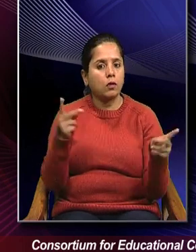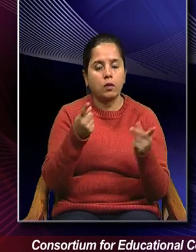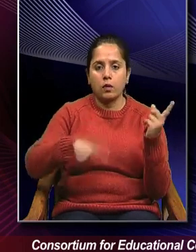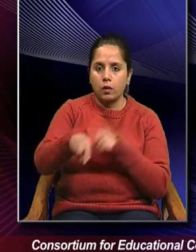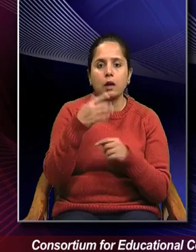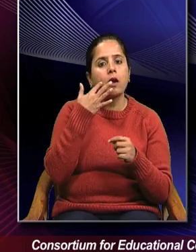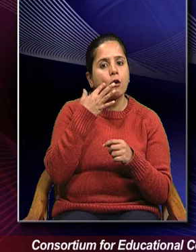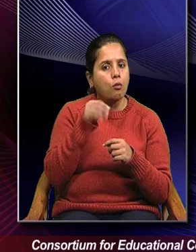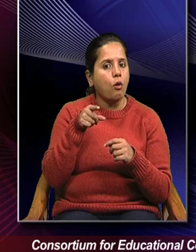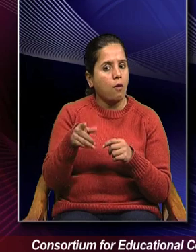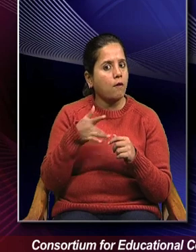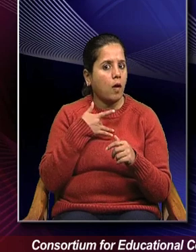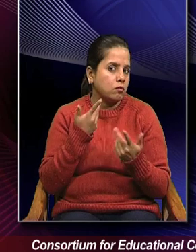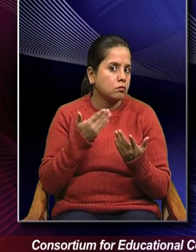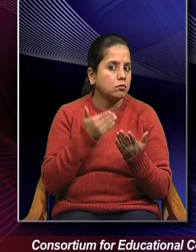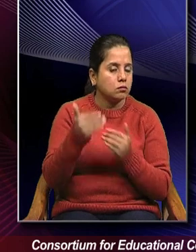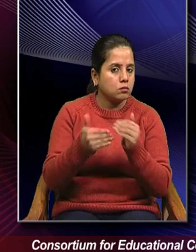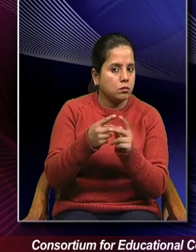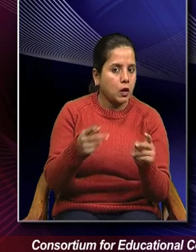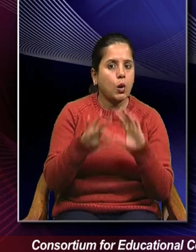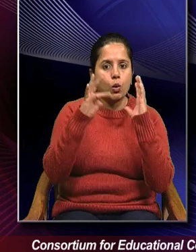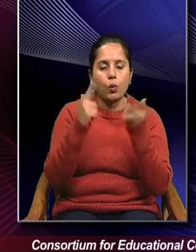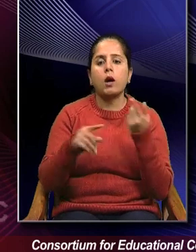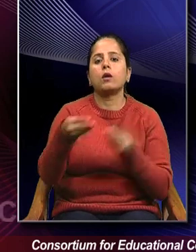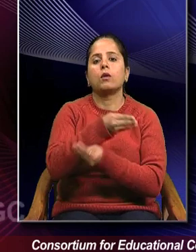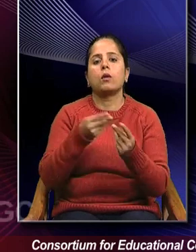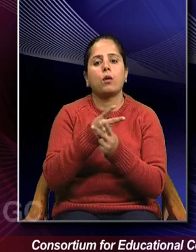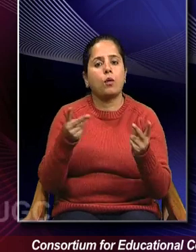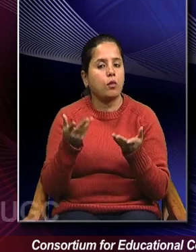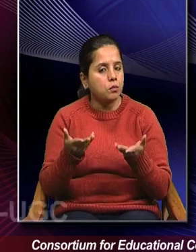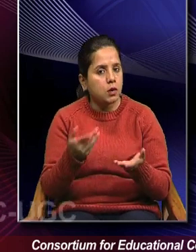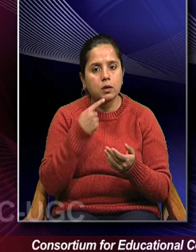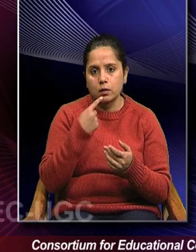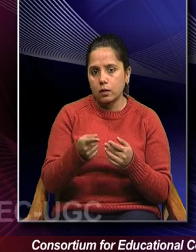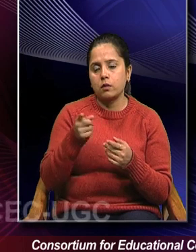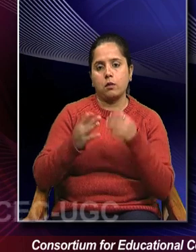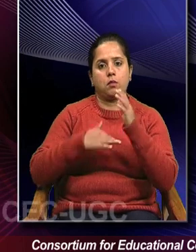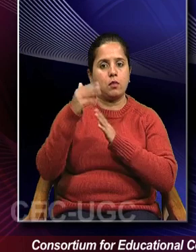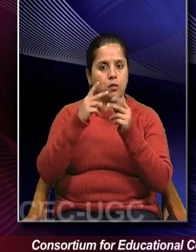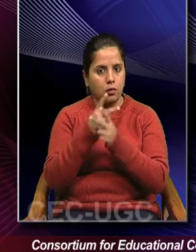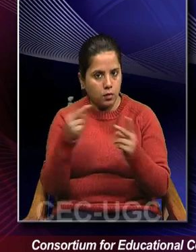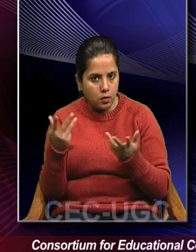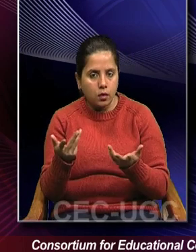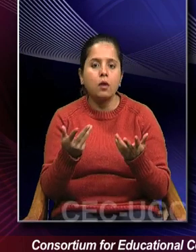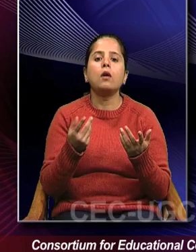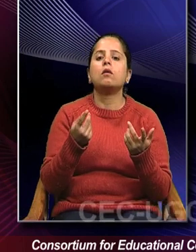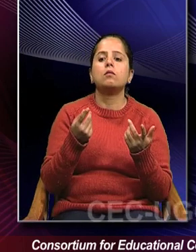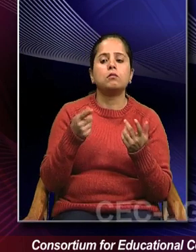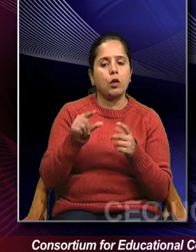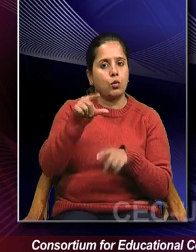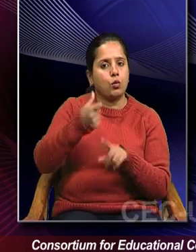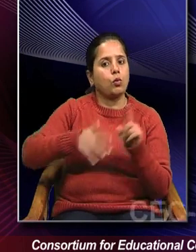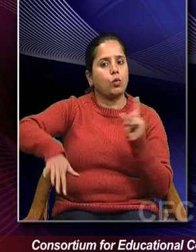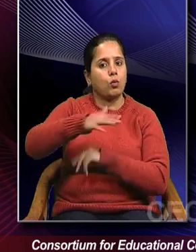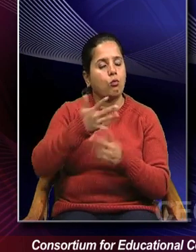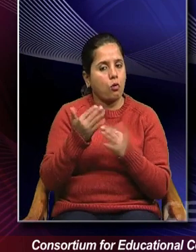an important moment, and how world economy was also built around Britain, and how